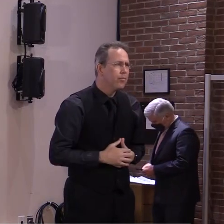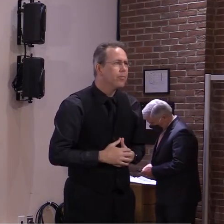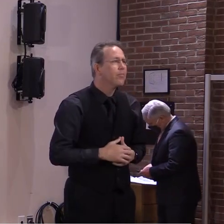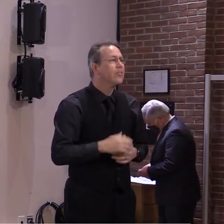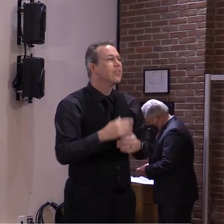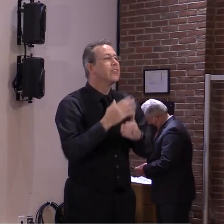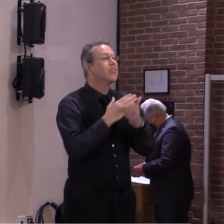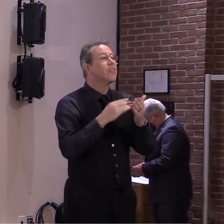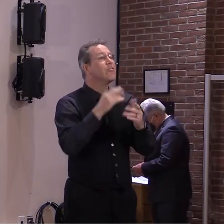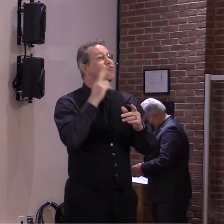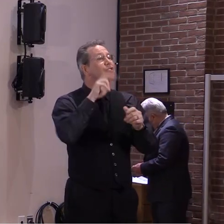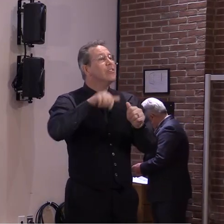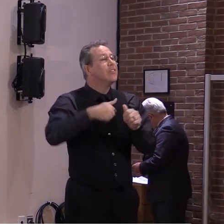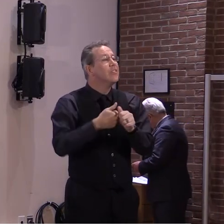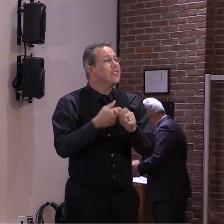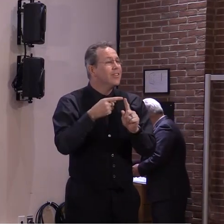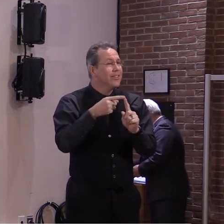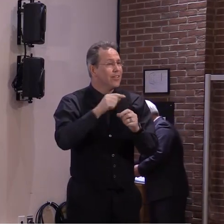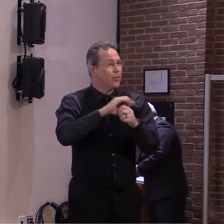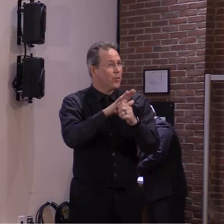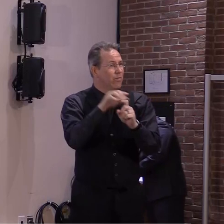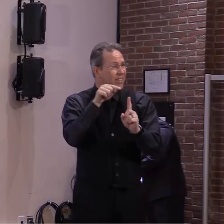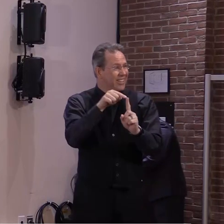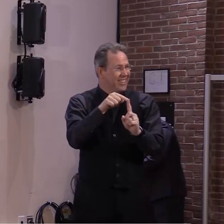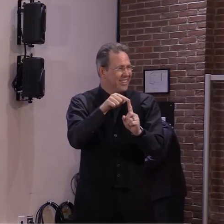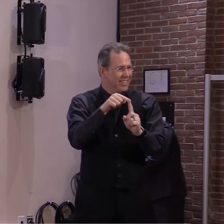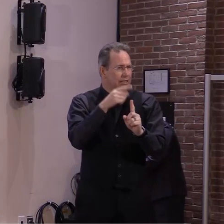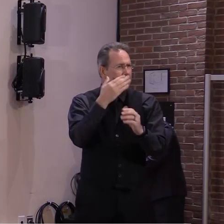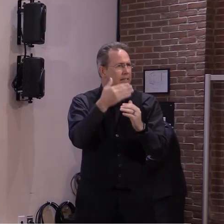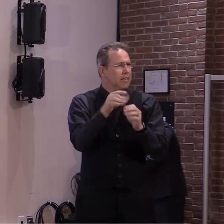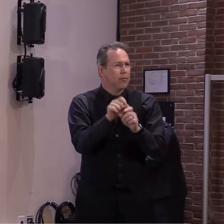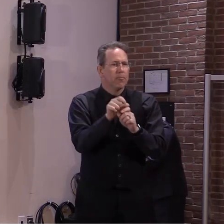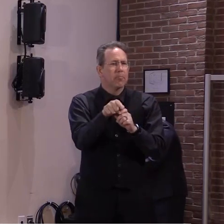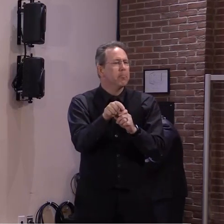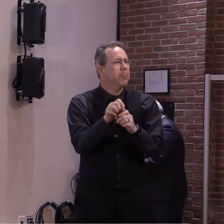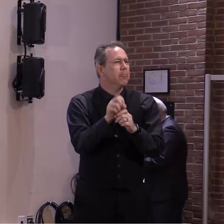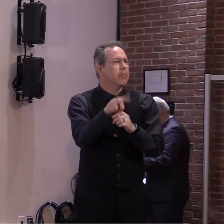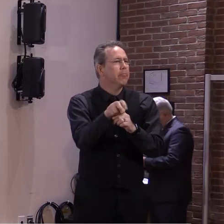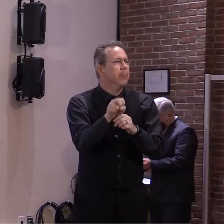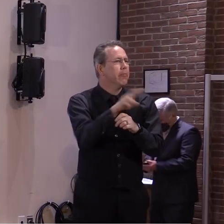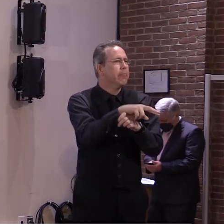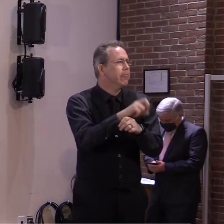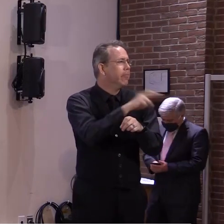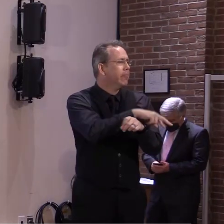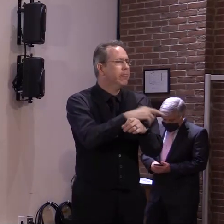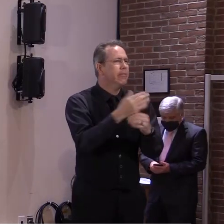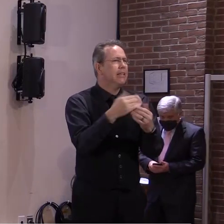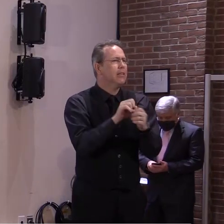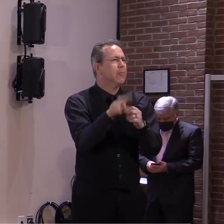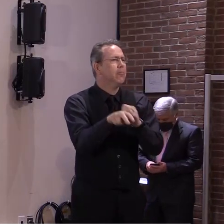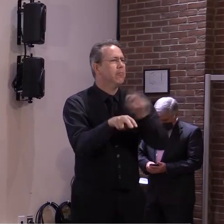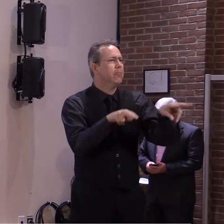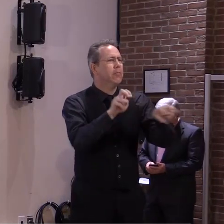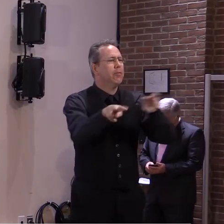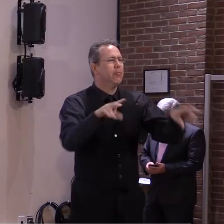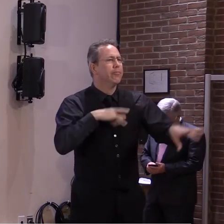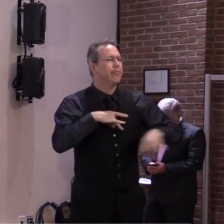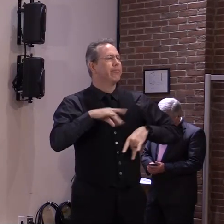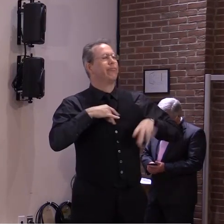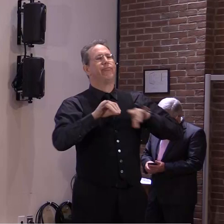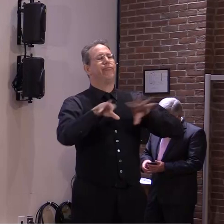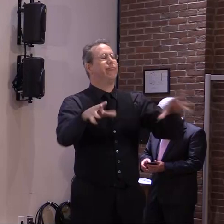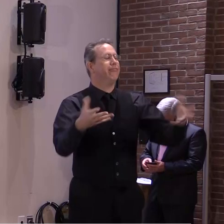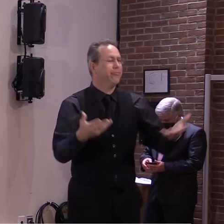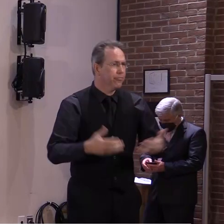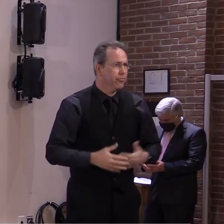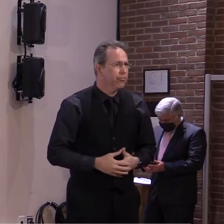you are going to be in circumstances more often socially than perhaps other age groups, that just need to be